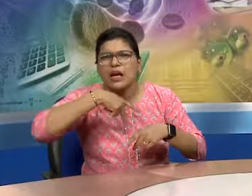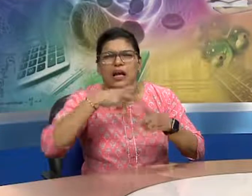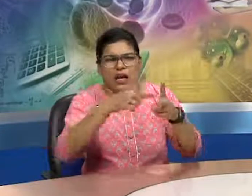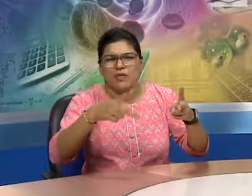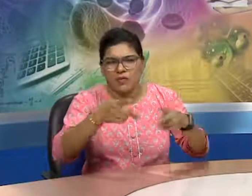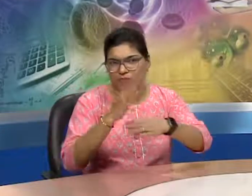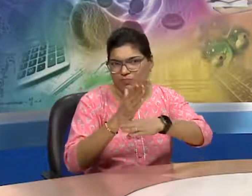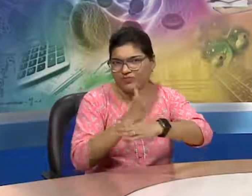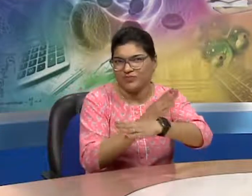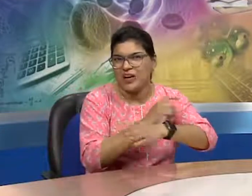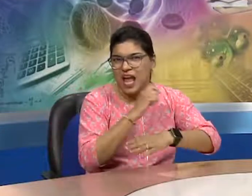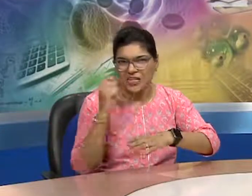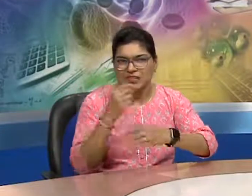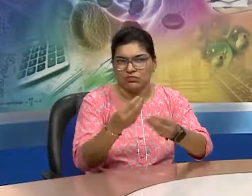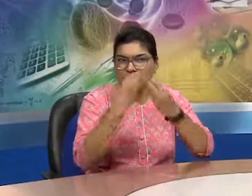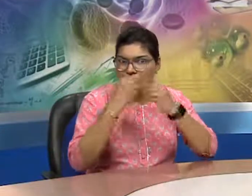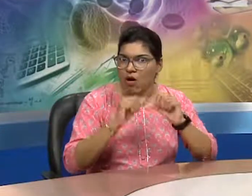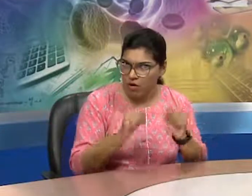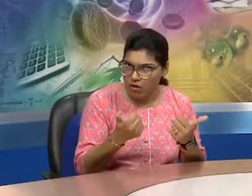and also there are different